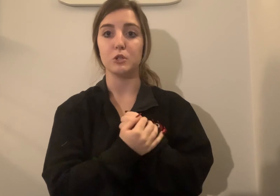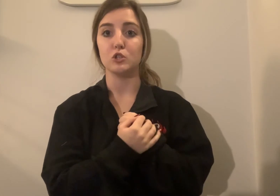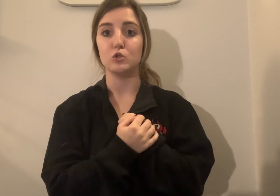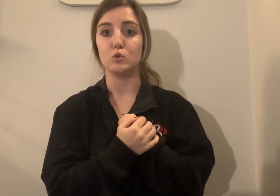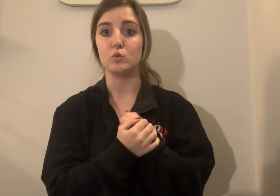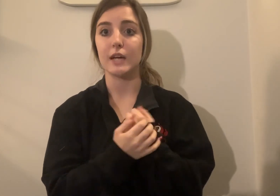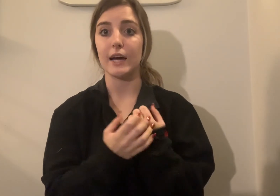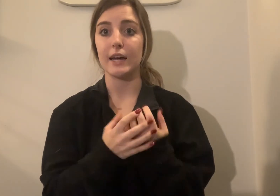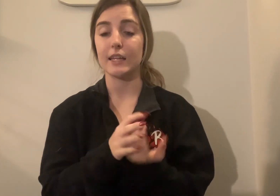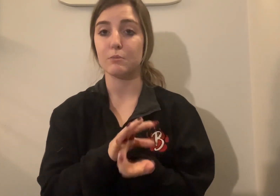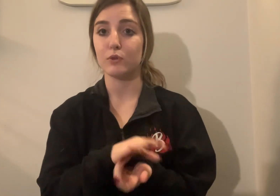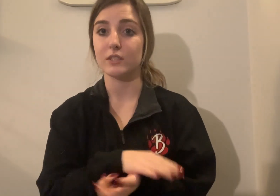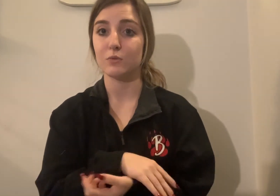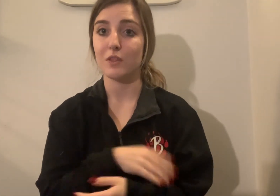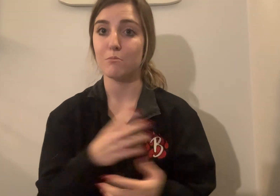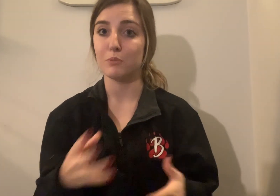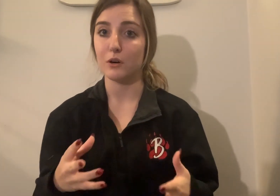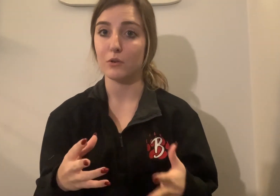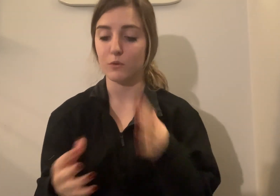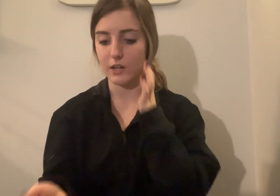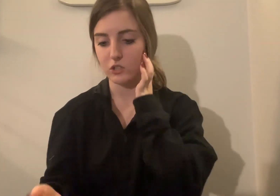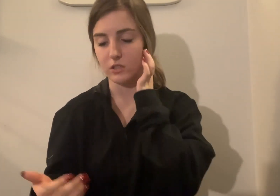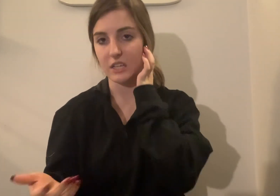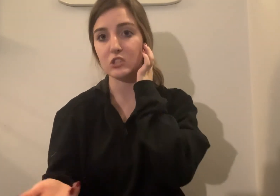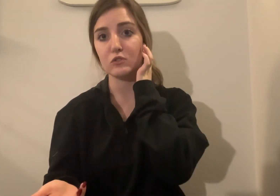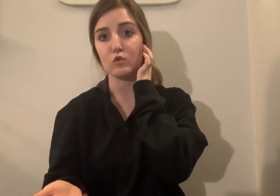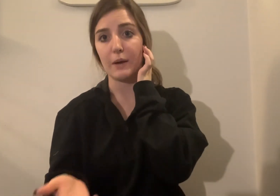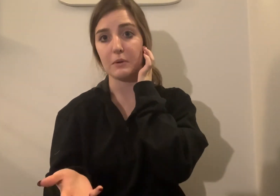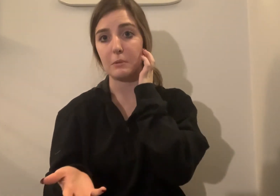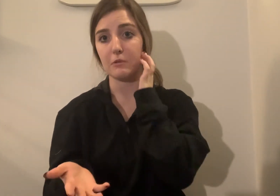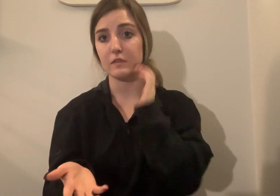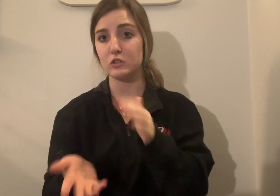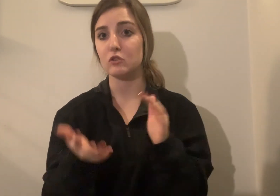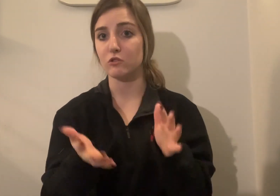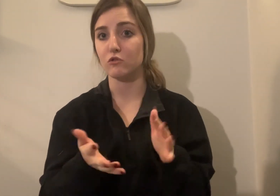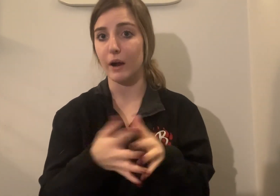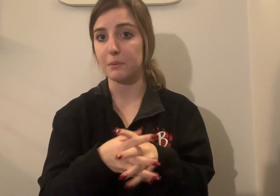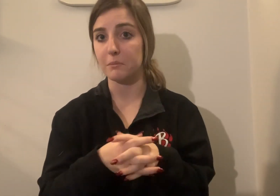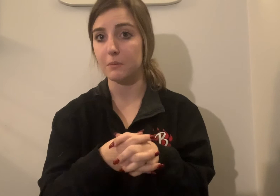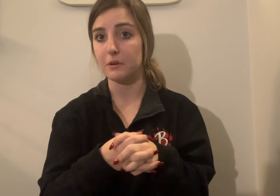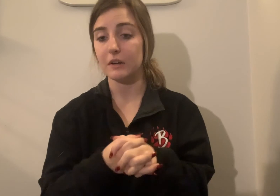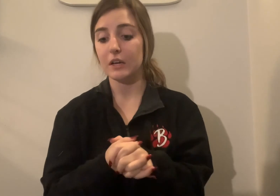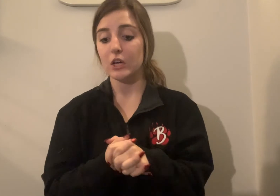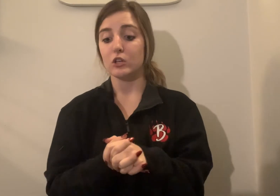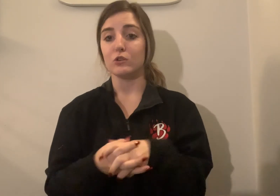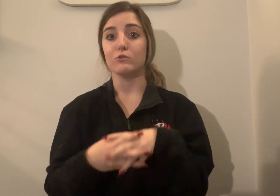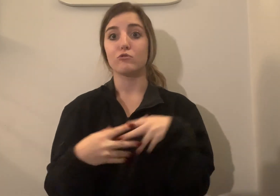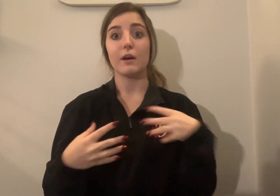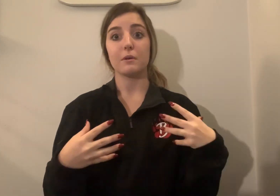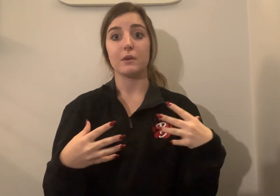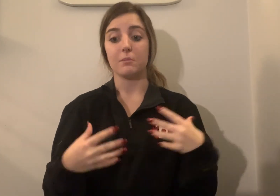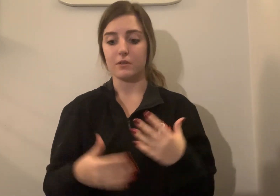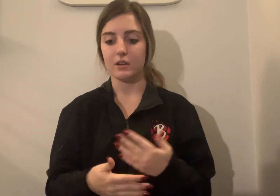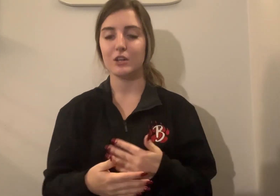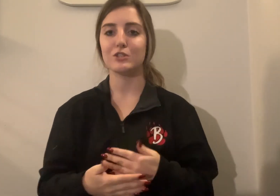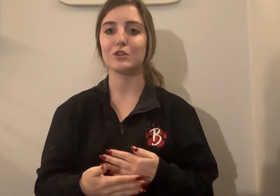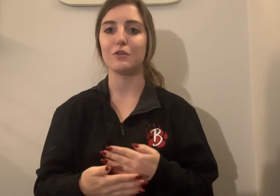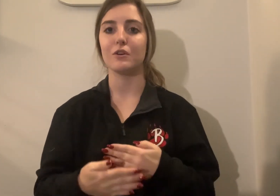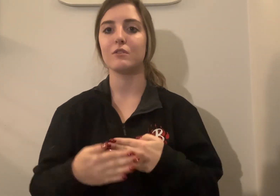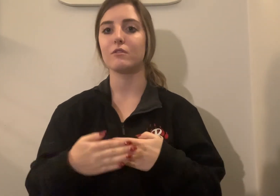You tie the present with a bow. Well, actually, I guess you use wrapping paper first, so I'll do wrapping paper. You use wrapping paper. So, for wrapping